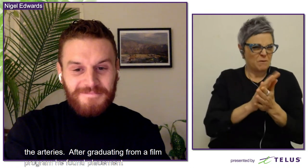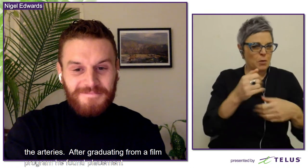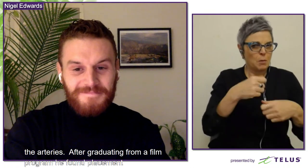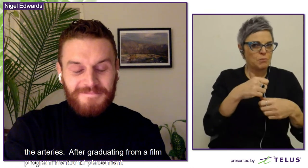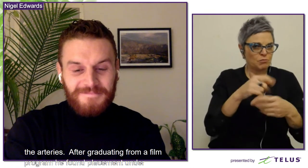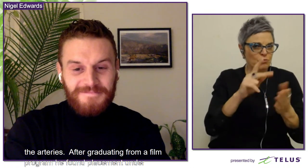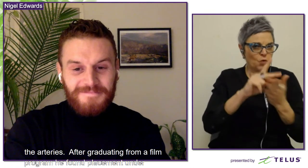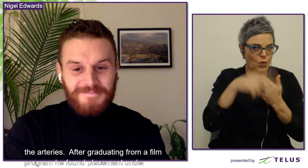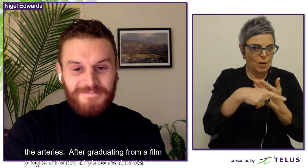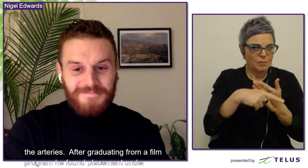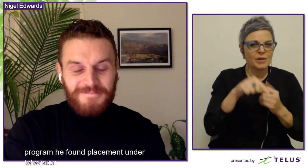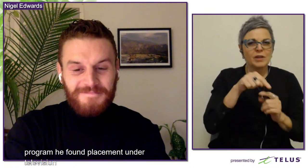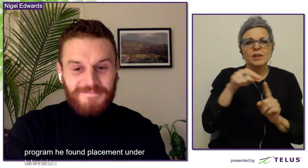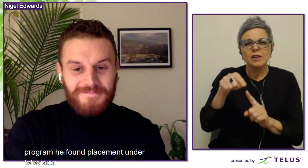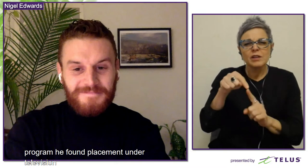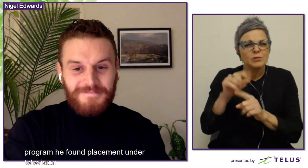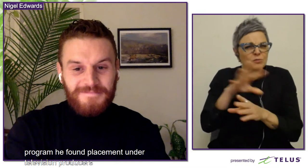a